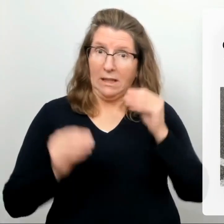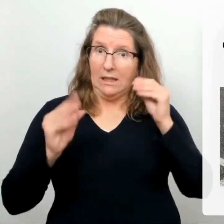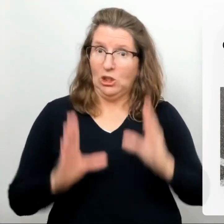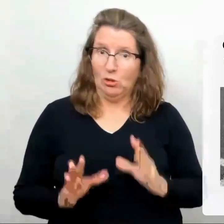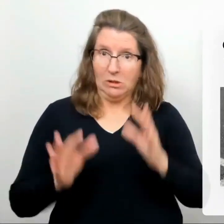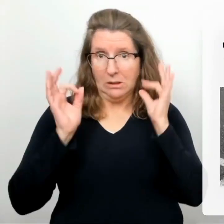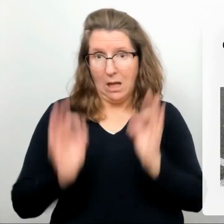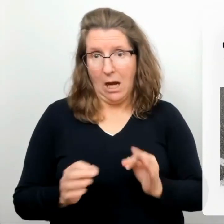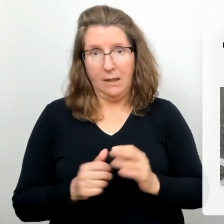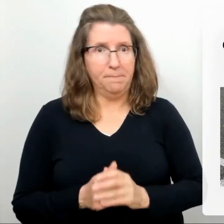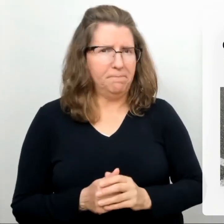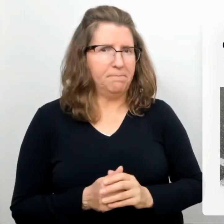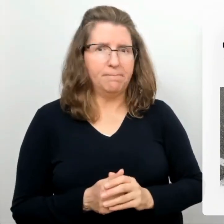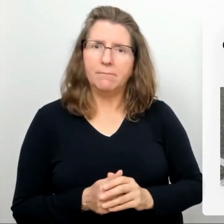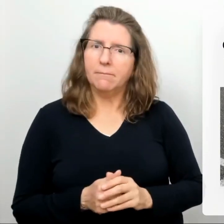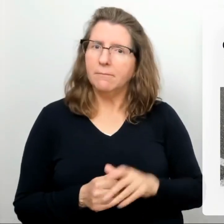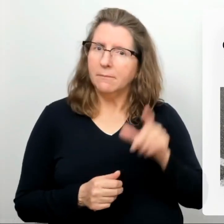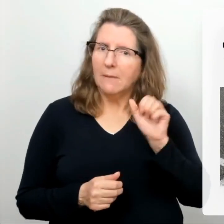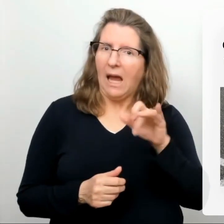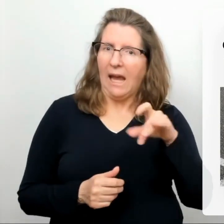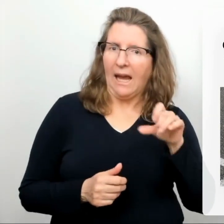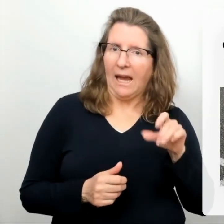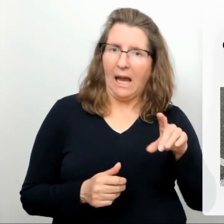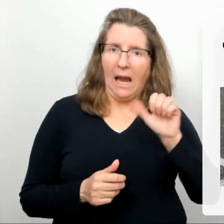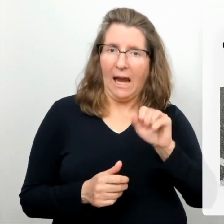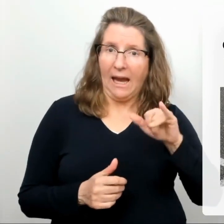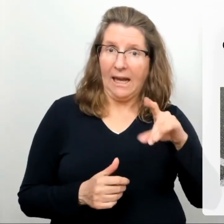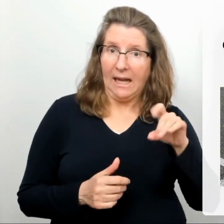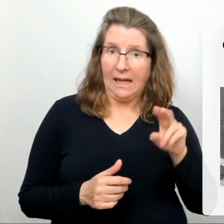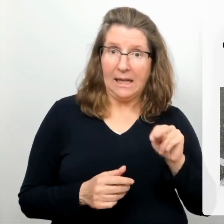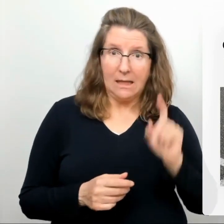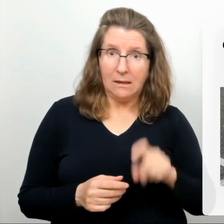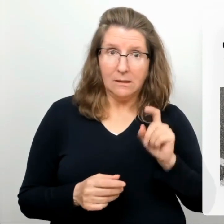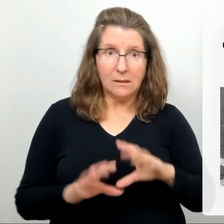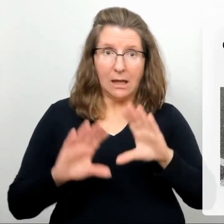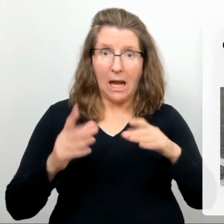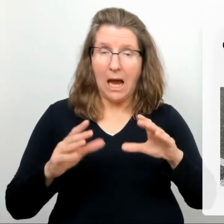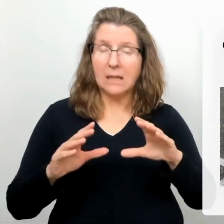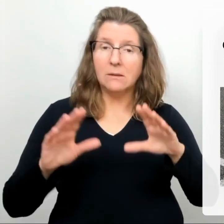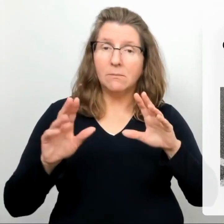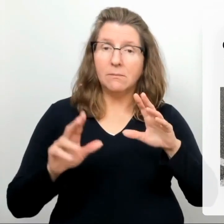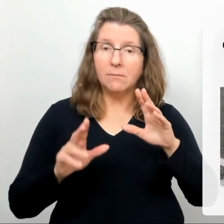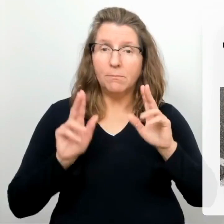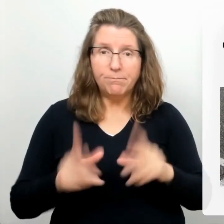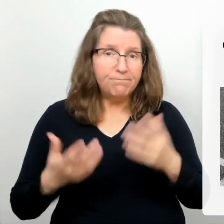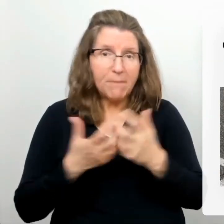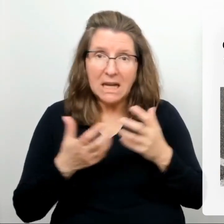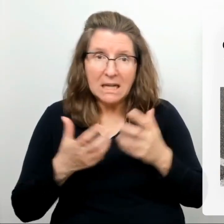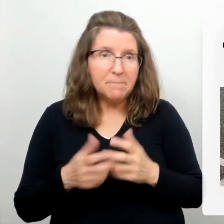One of his teachers decided that a support could be asking classmates to help him remember